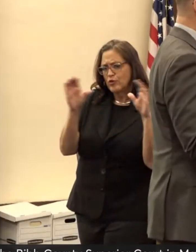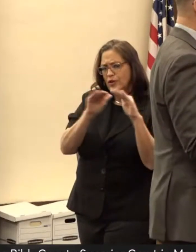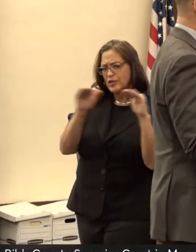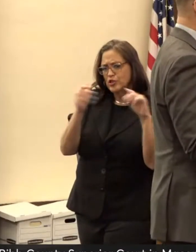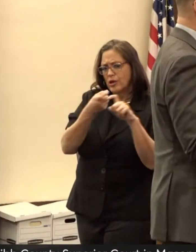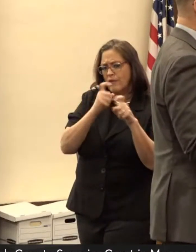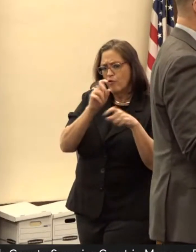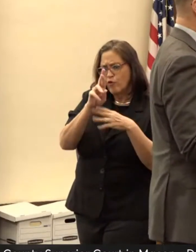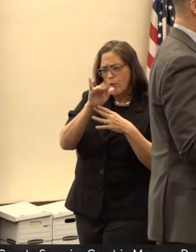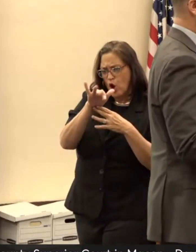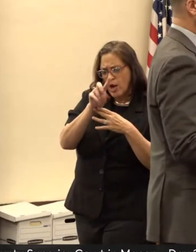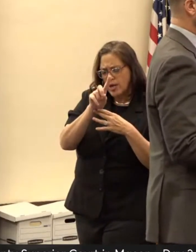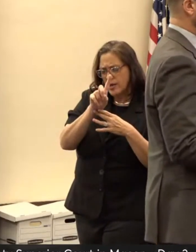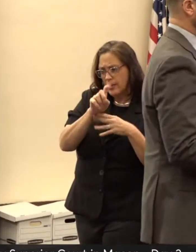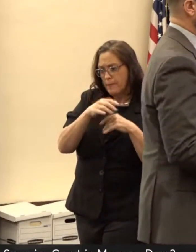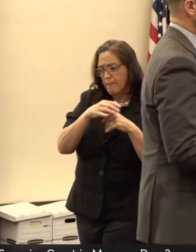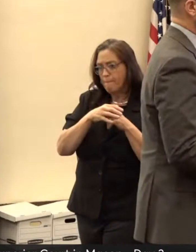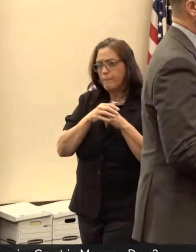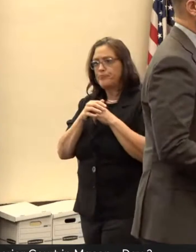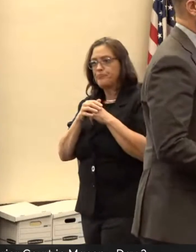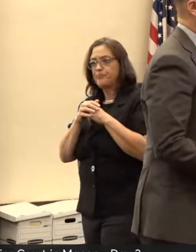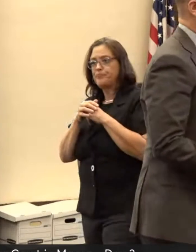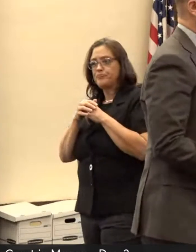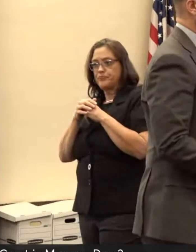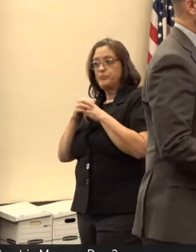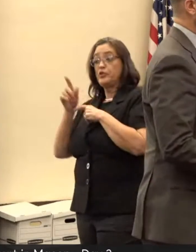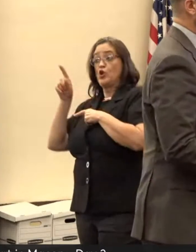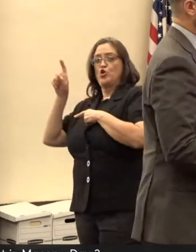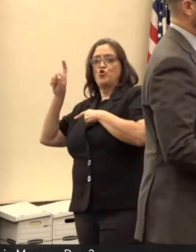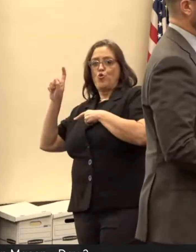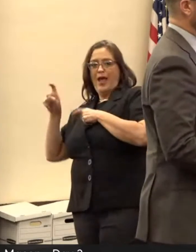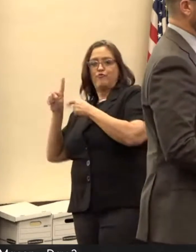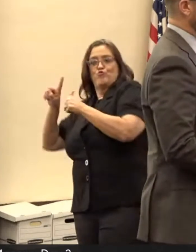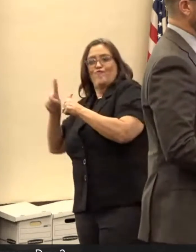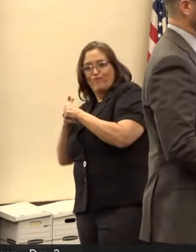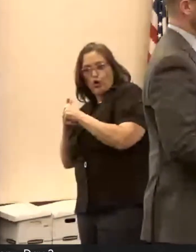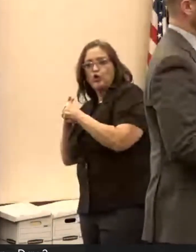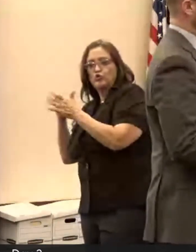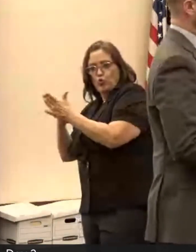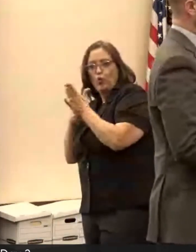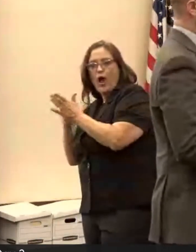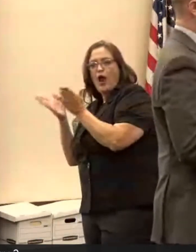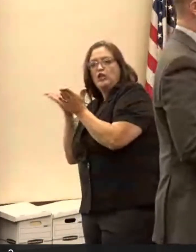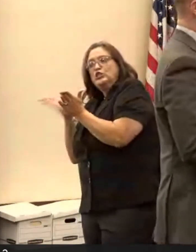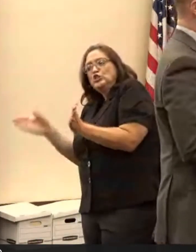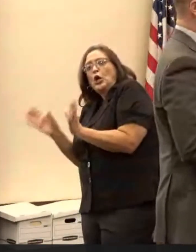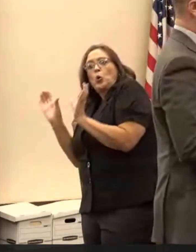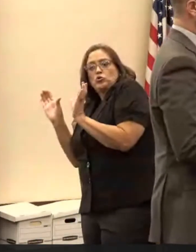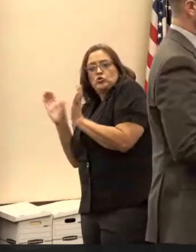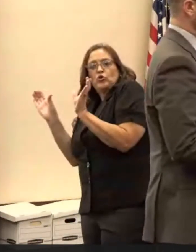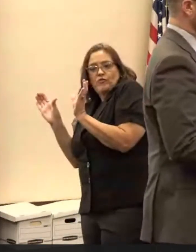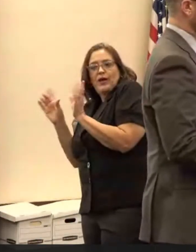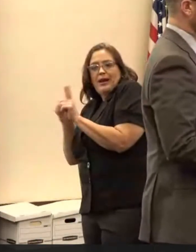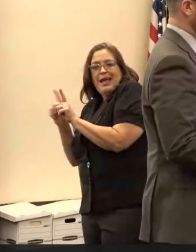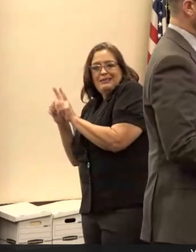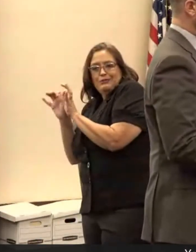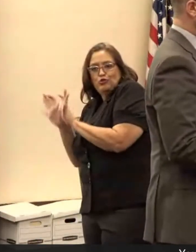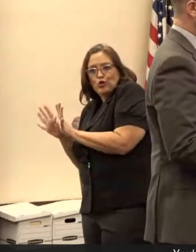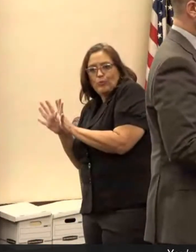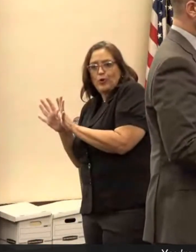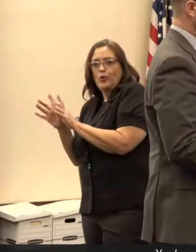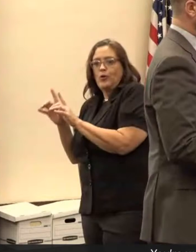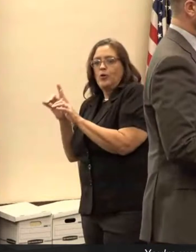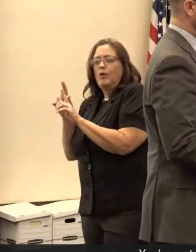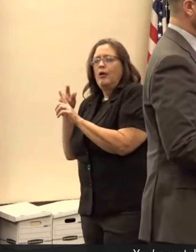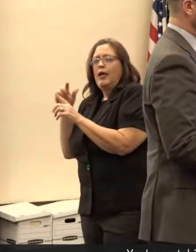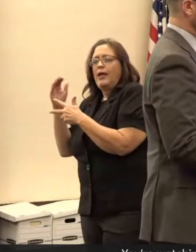RID? Okay, you have to have your generalist certification first, and then, God, it's been so long. I believe